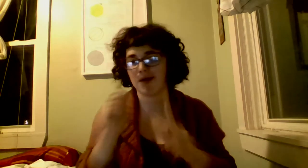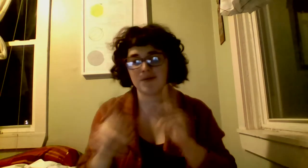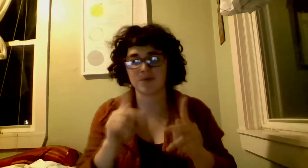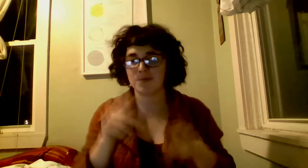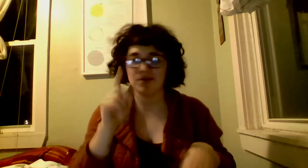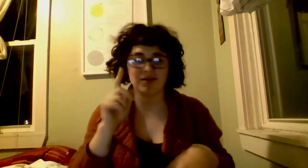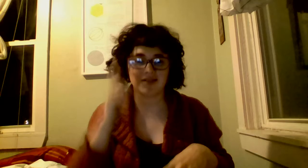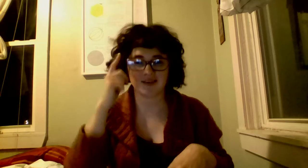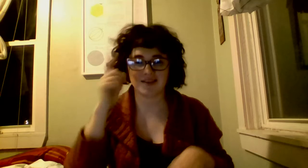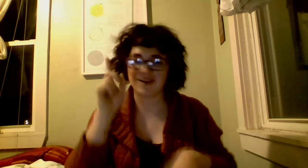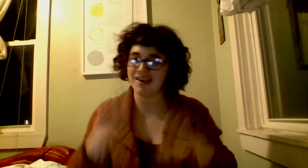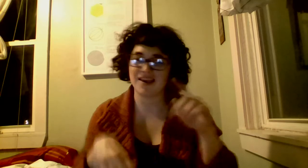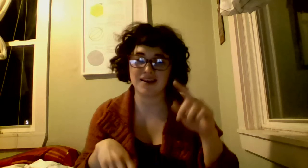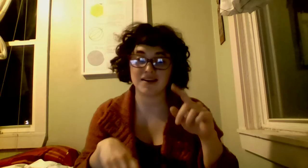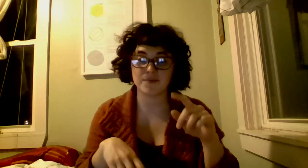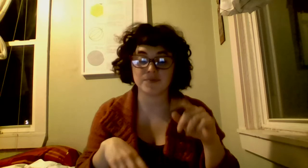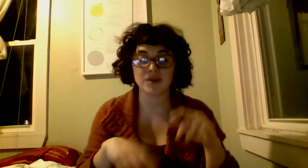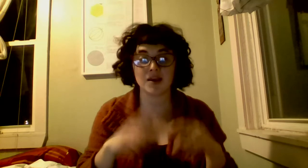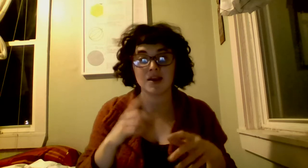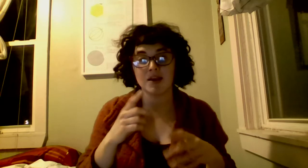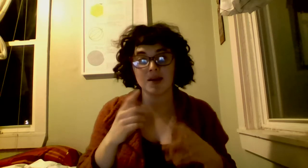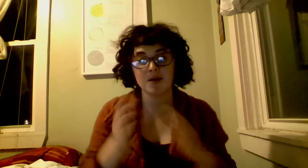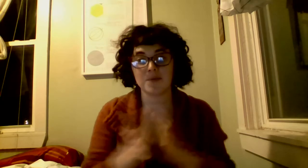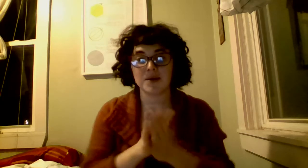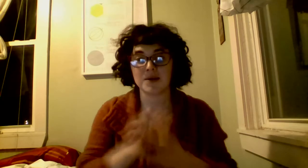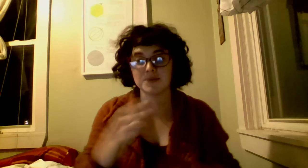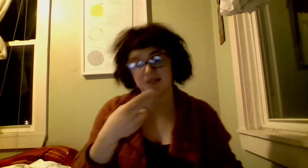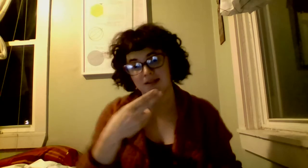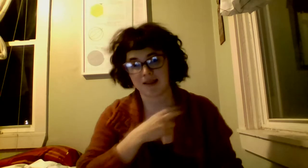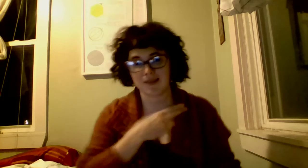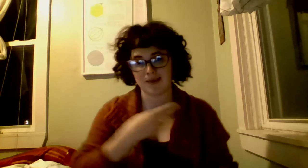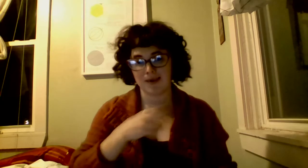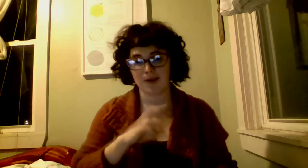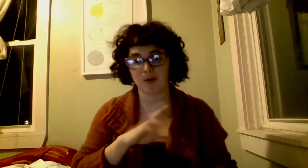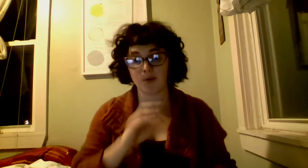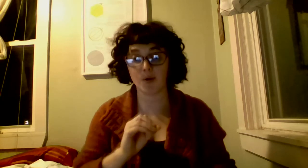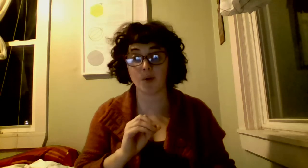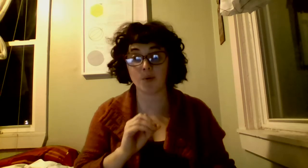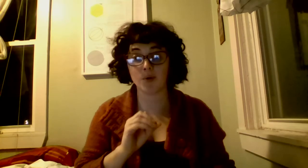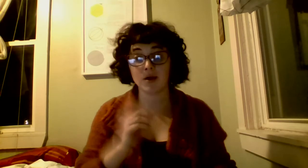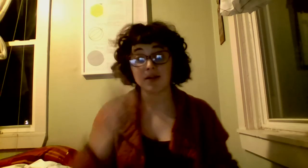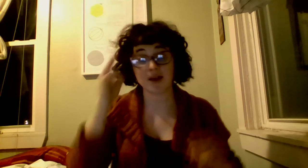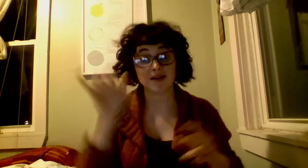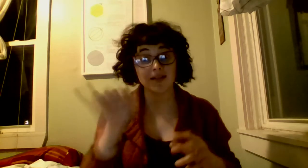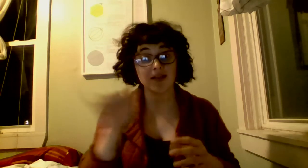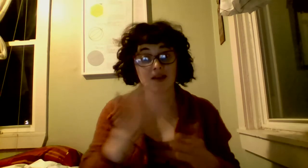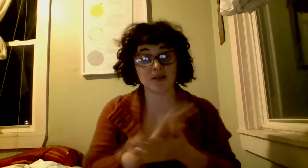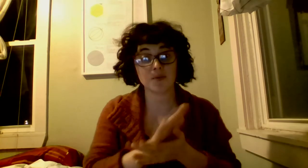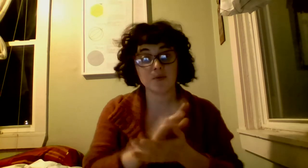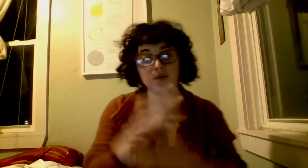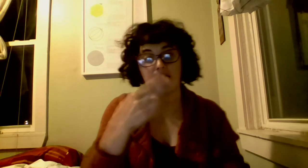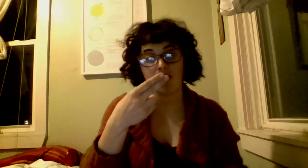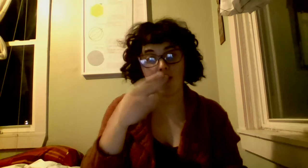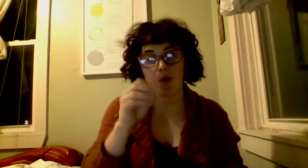Turns out to be the hero. Just like in Home Alone, right? Home Alone is a modern fairy tale, very much so. That's why it was